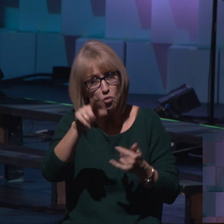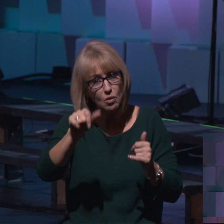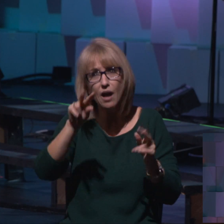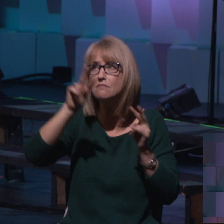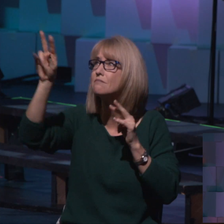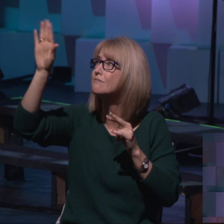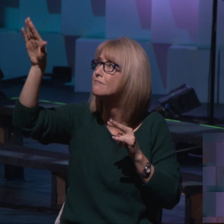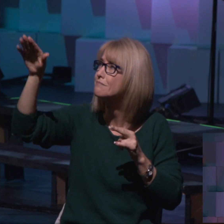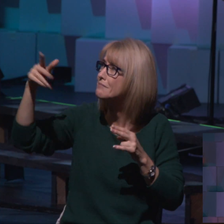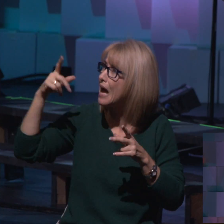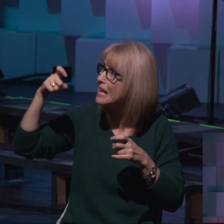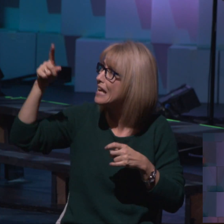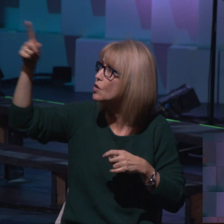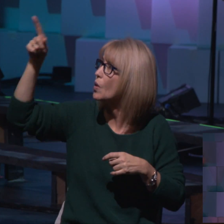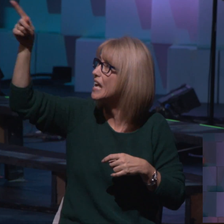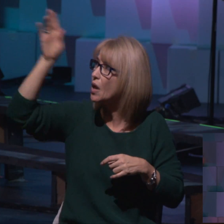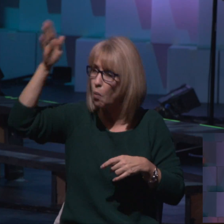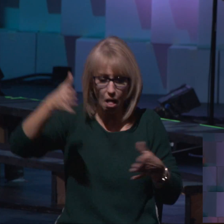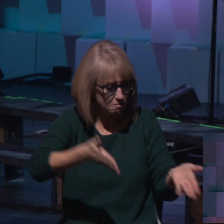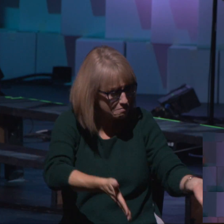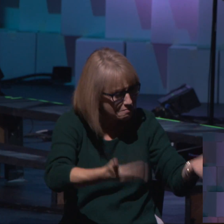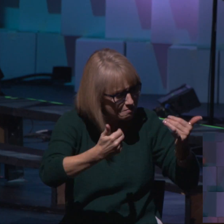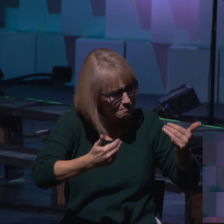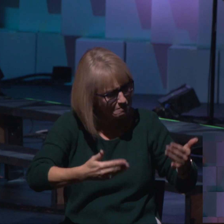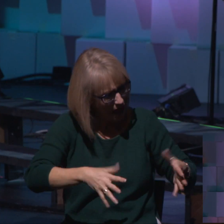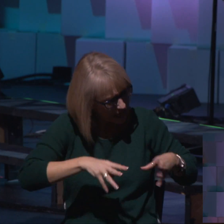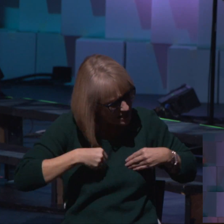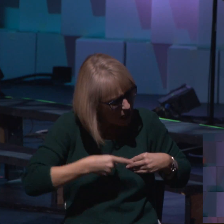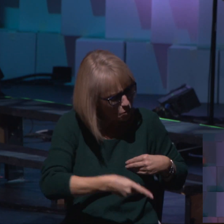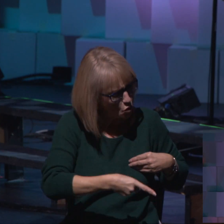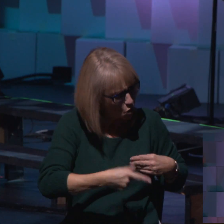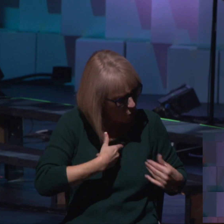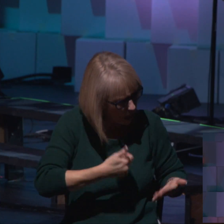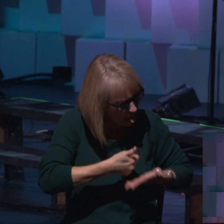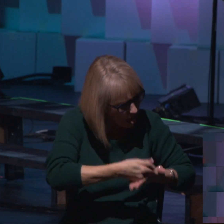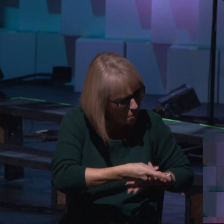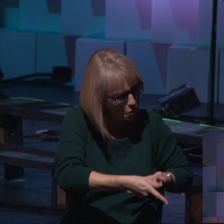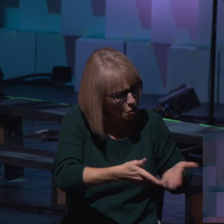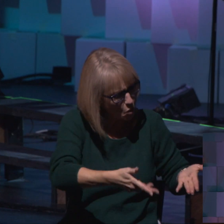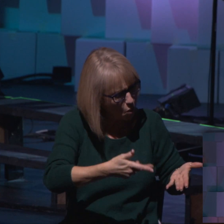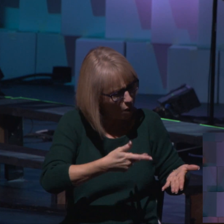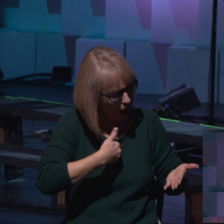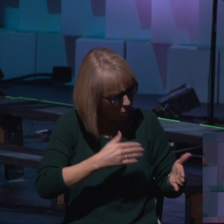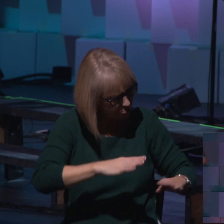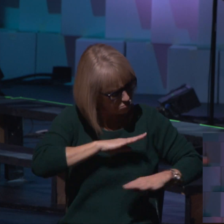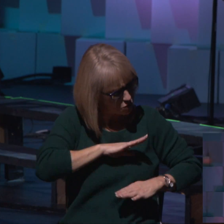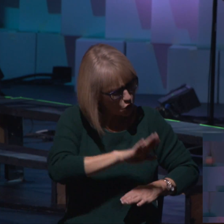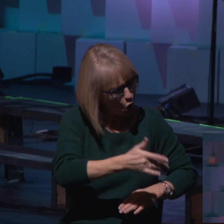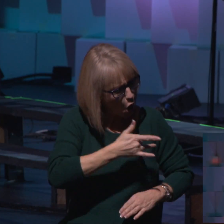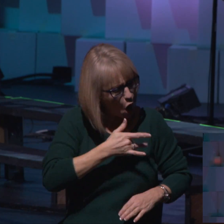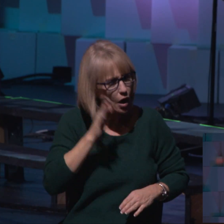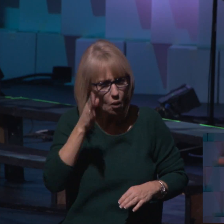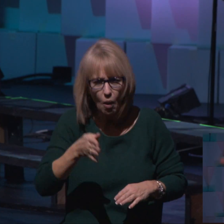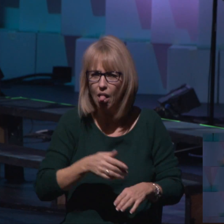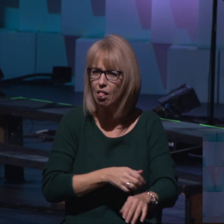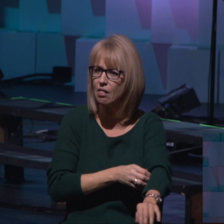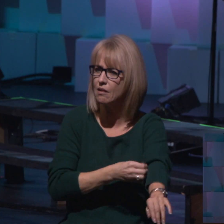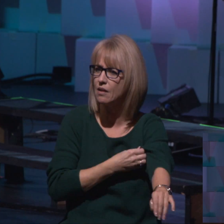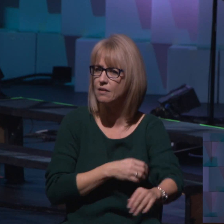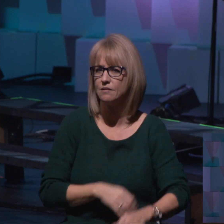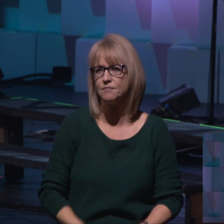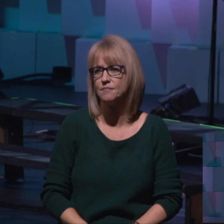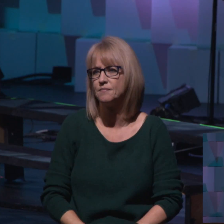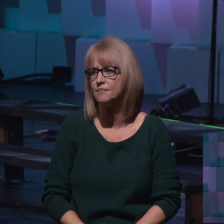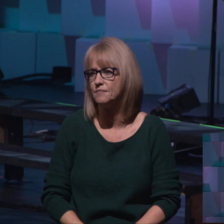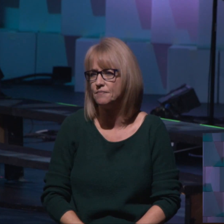you in and I will meet the needs of your heart if we surrender to him. Now some of you in this room are the very highly